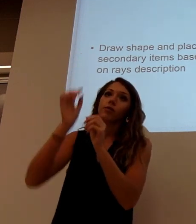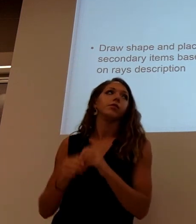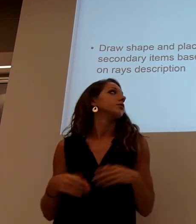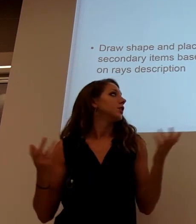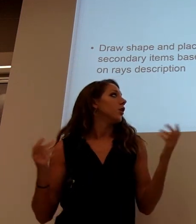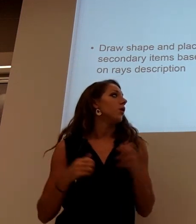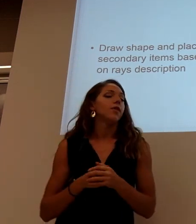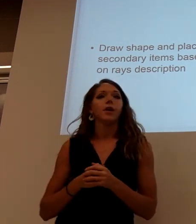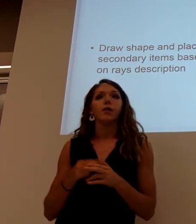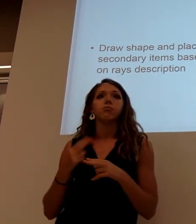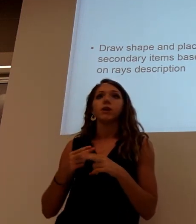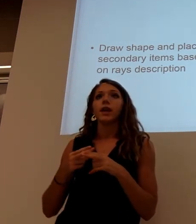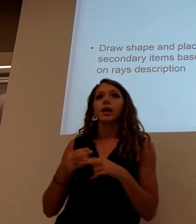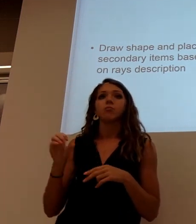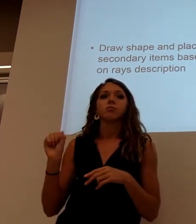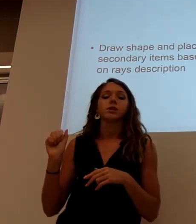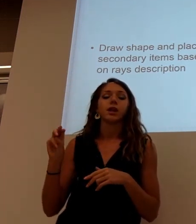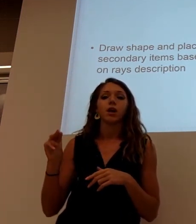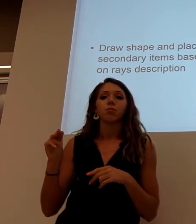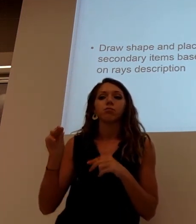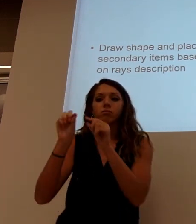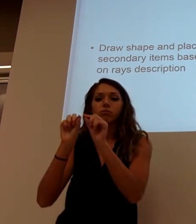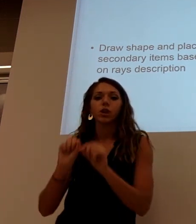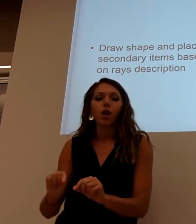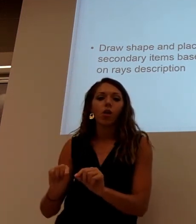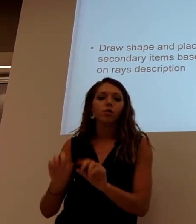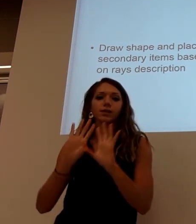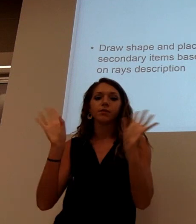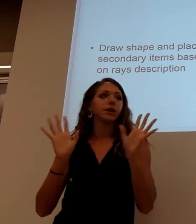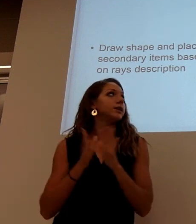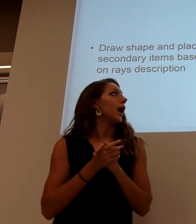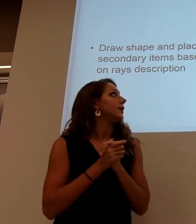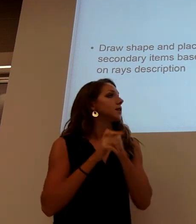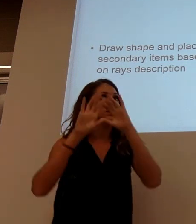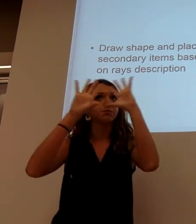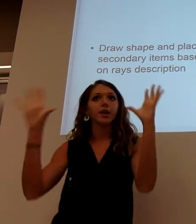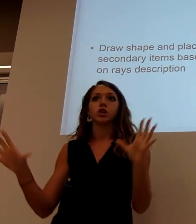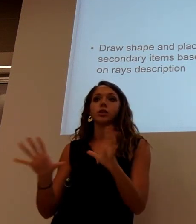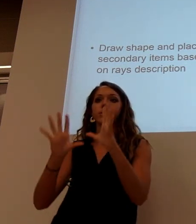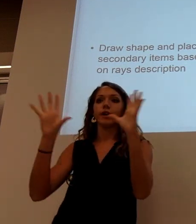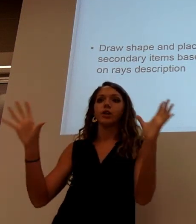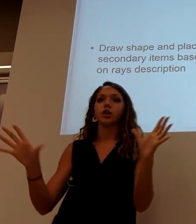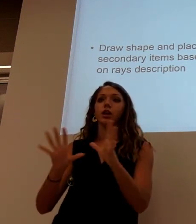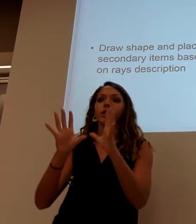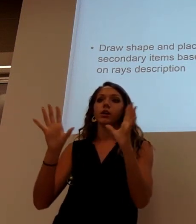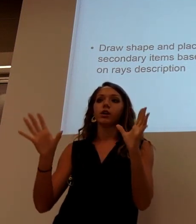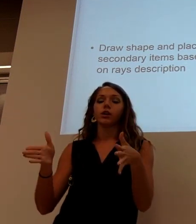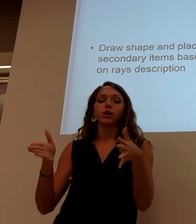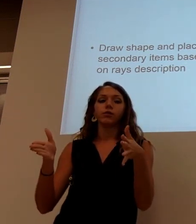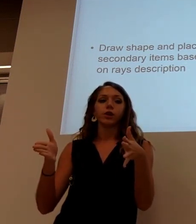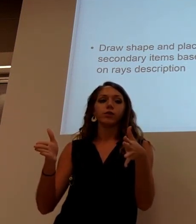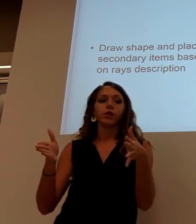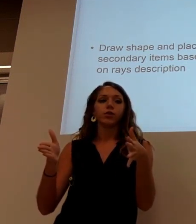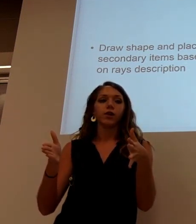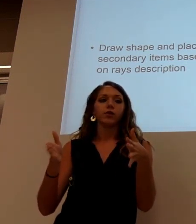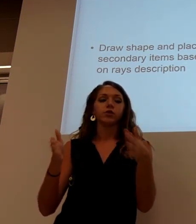or and then name Sam below, something like that. He's gonna spatially arrange it in front of you, and then you're just